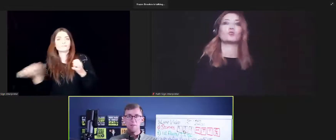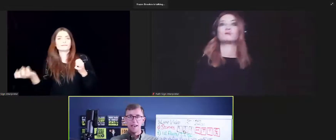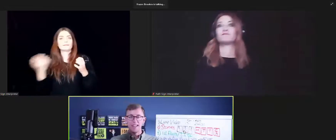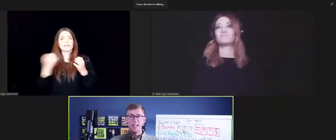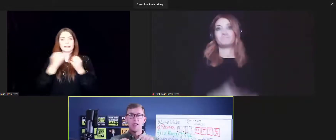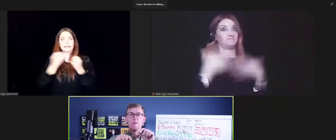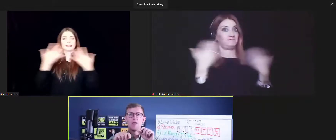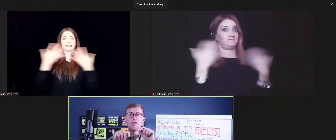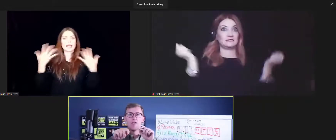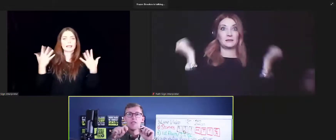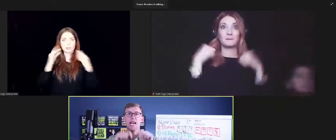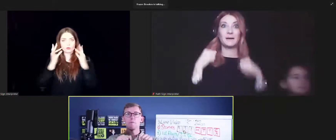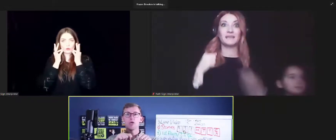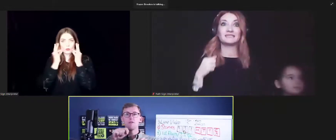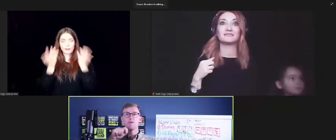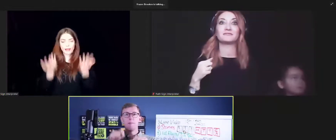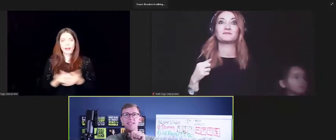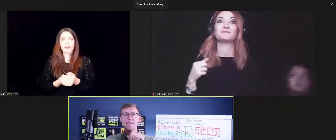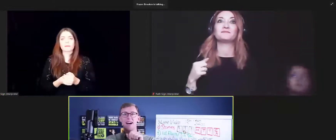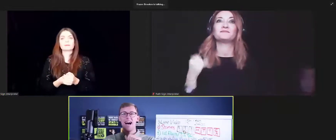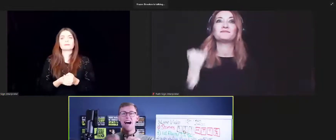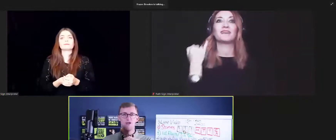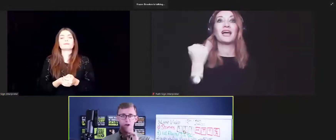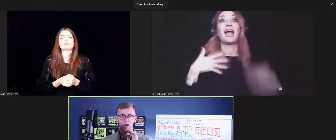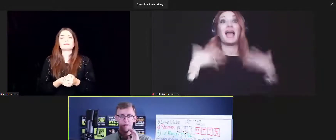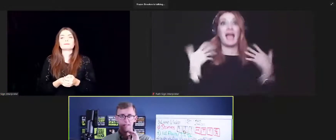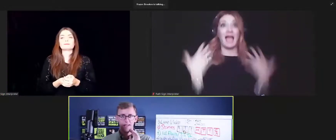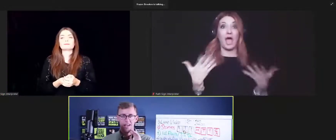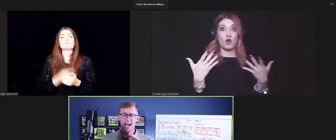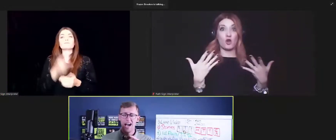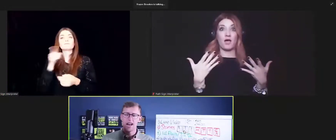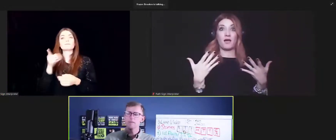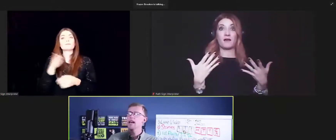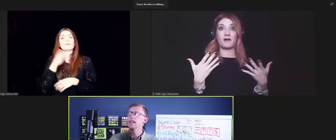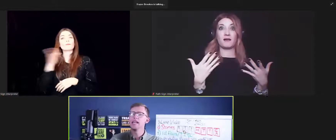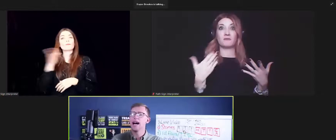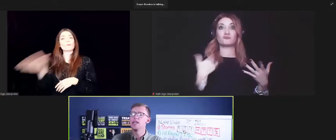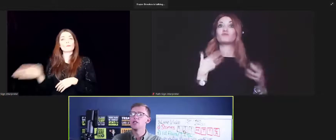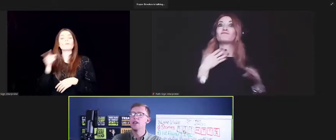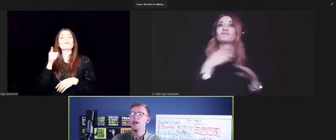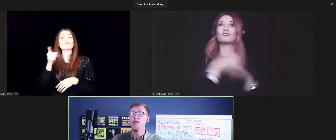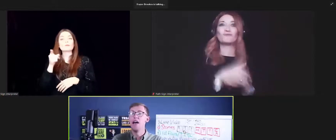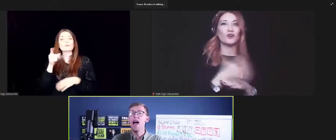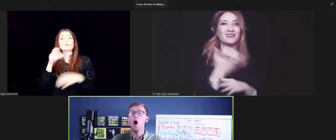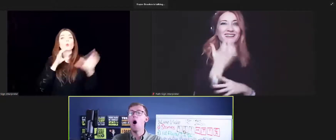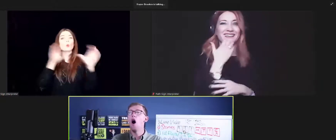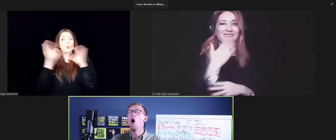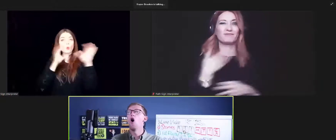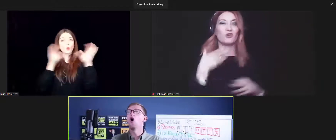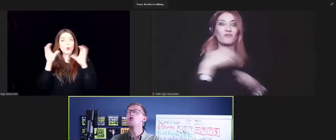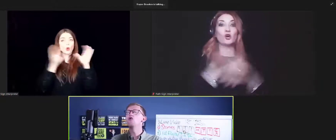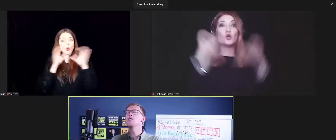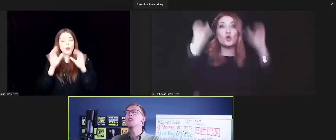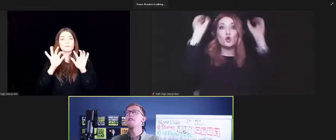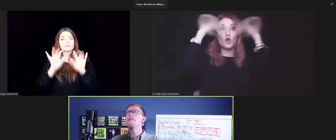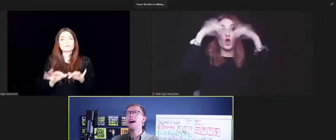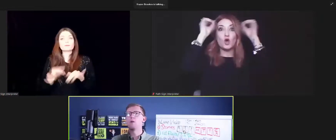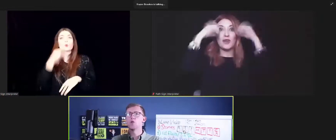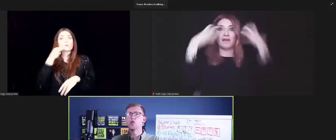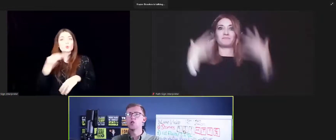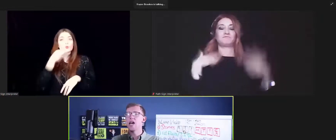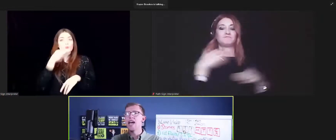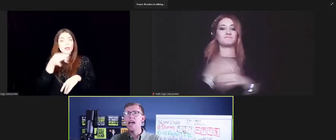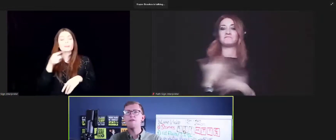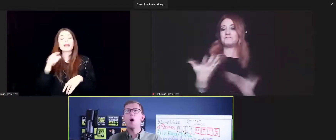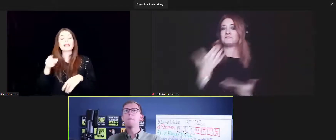type in tips for better hydration. And I'm telling you guys, there are hundreds of